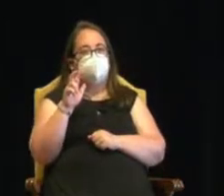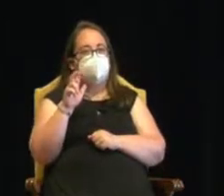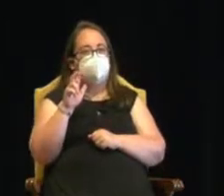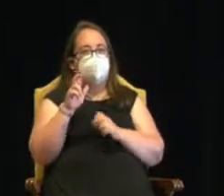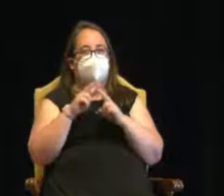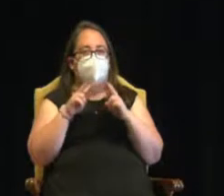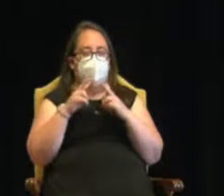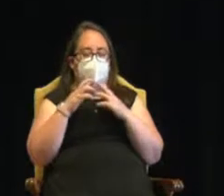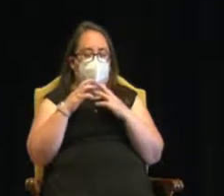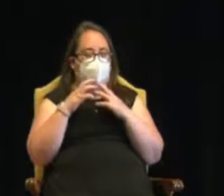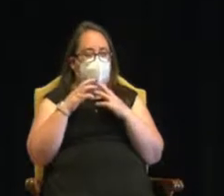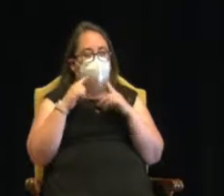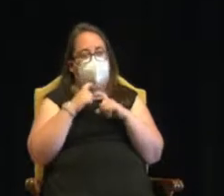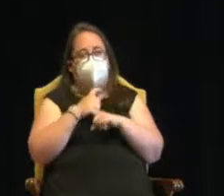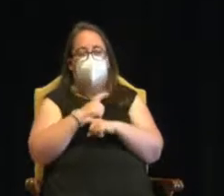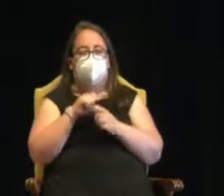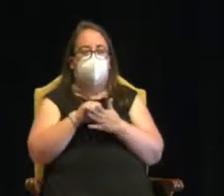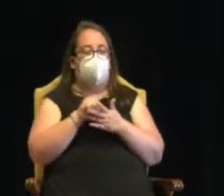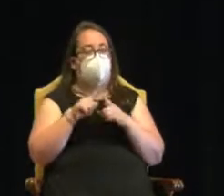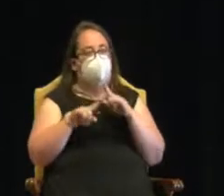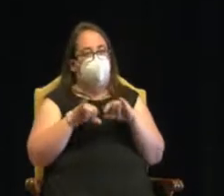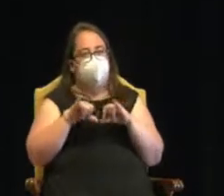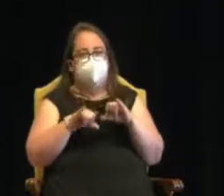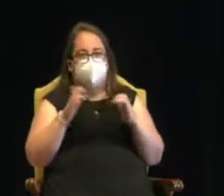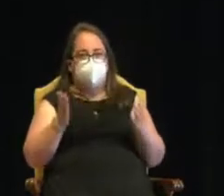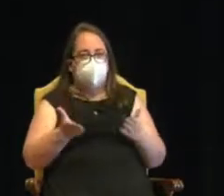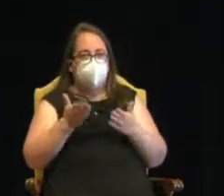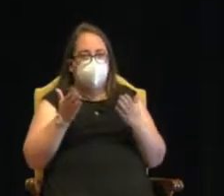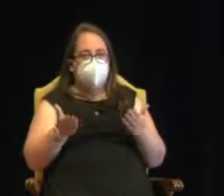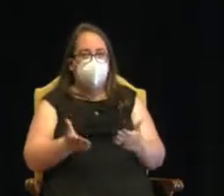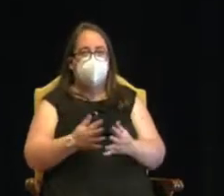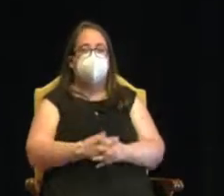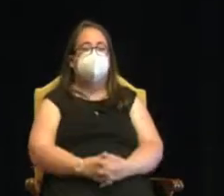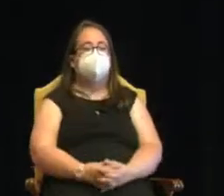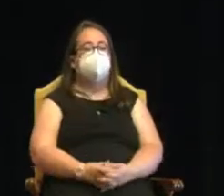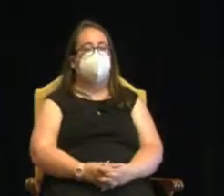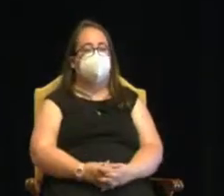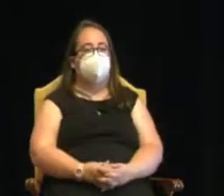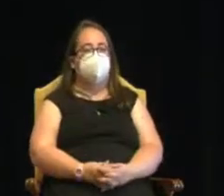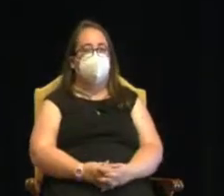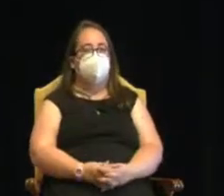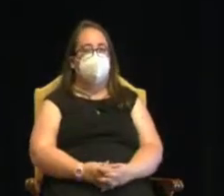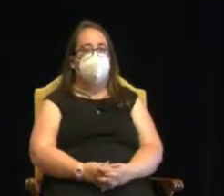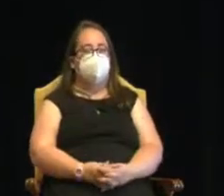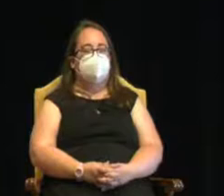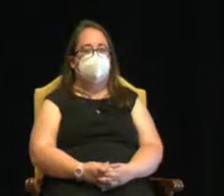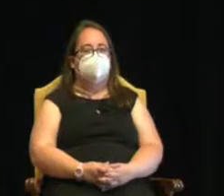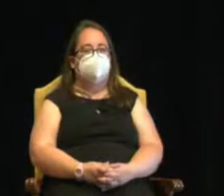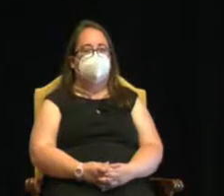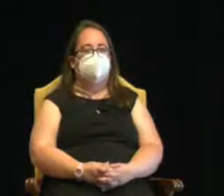pages. I want to keep it still. I want to keep it here. And